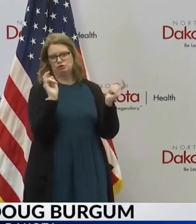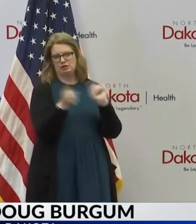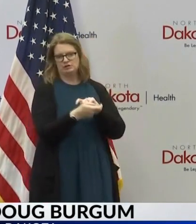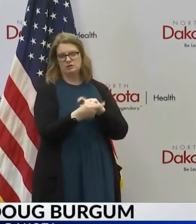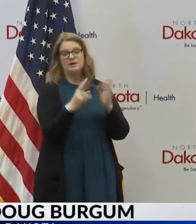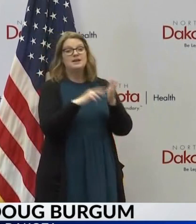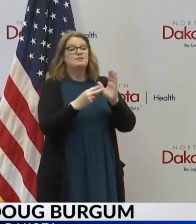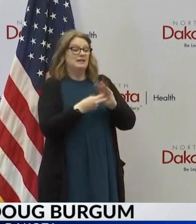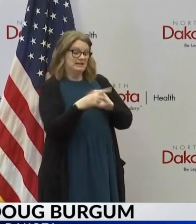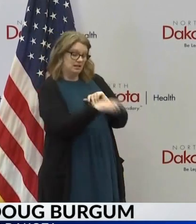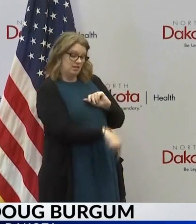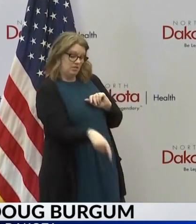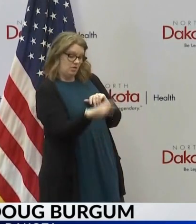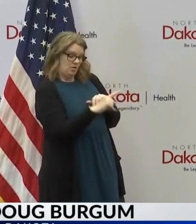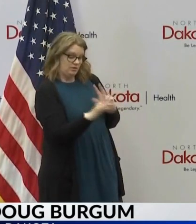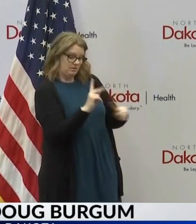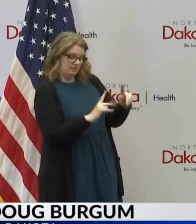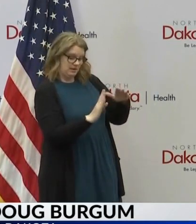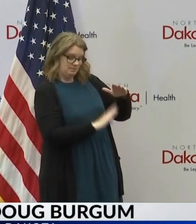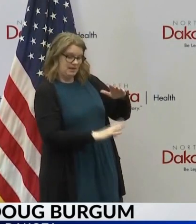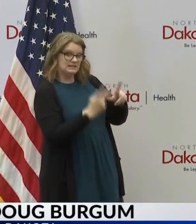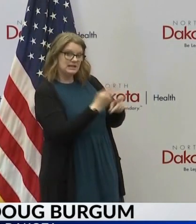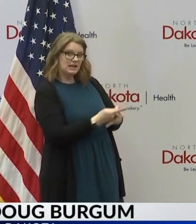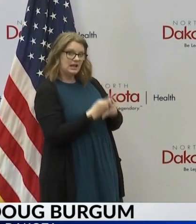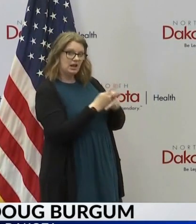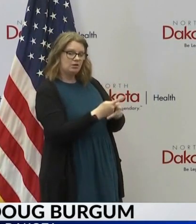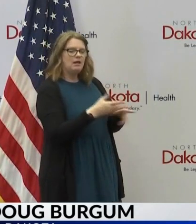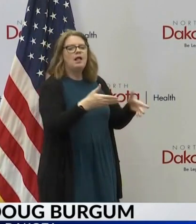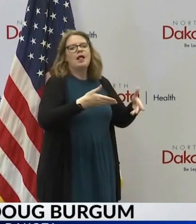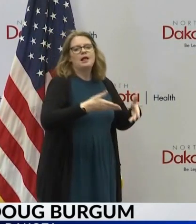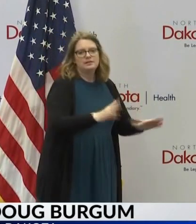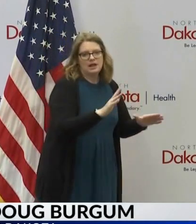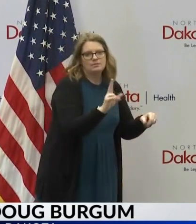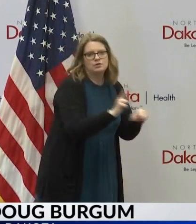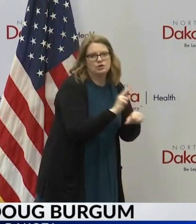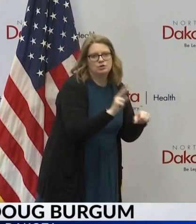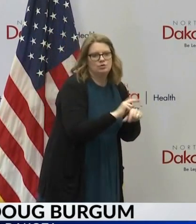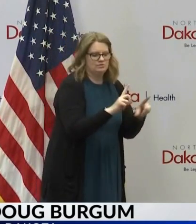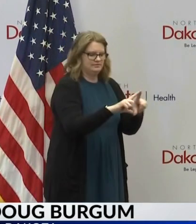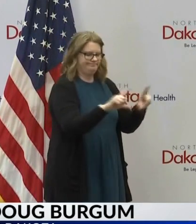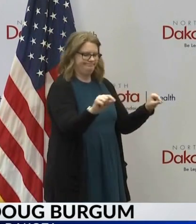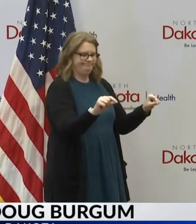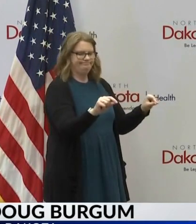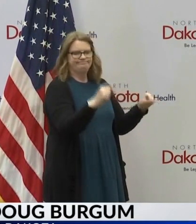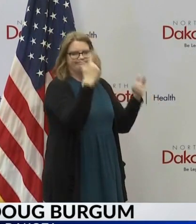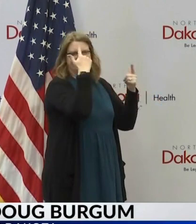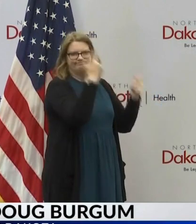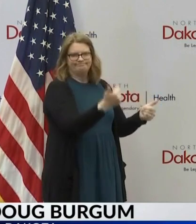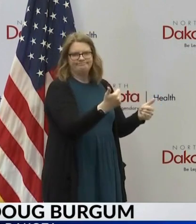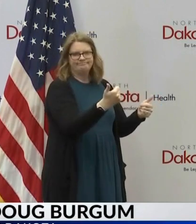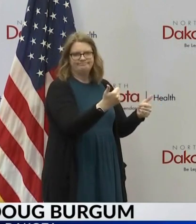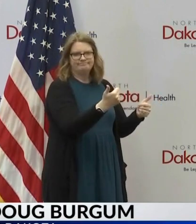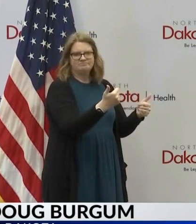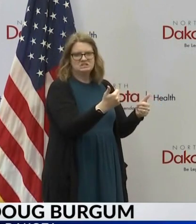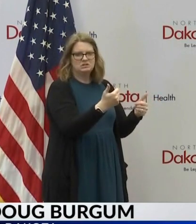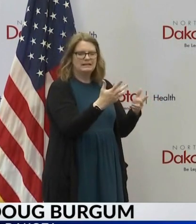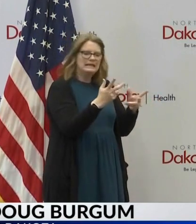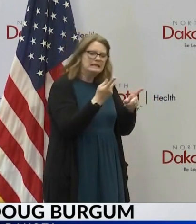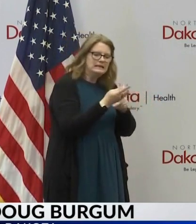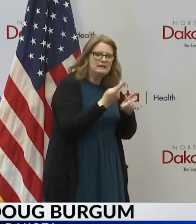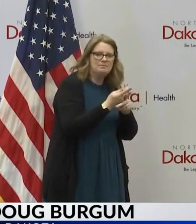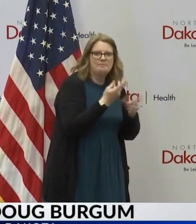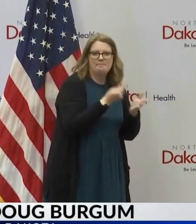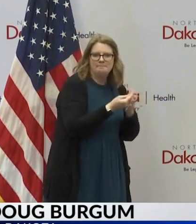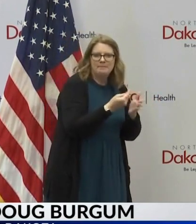allow North Dakotans in basic care facilities to be able to use that $1,200 stimulus check however they choose, and it will not apply